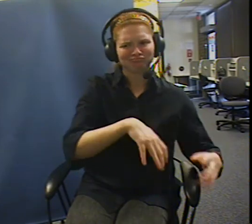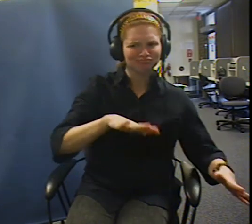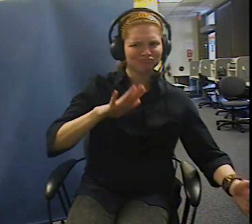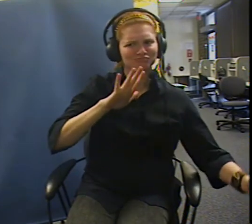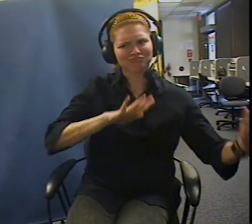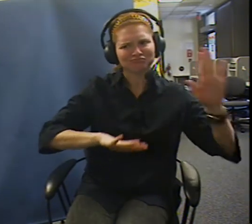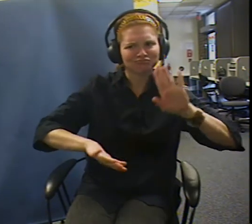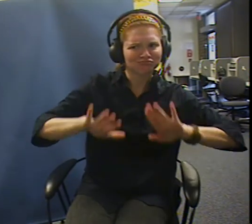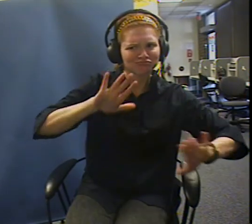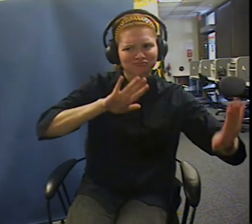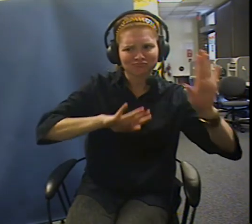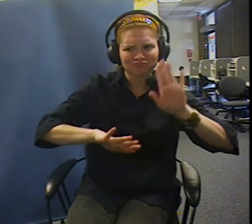of it.